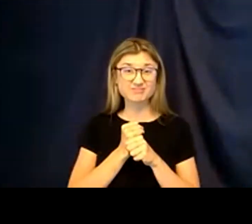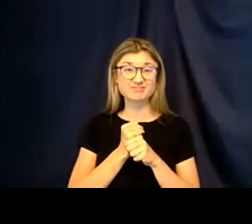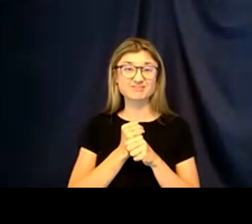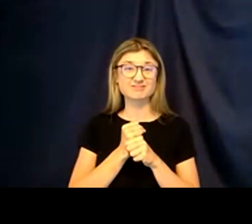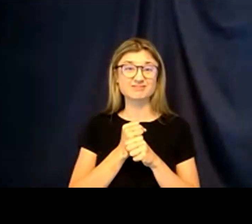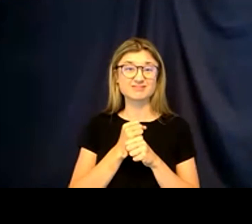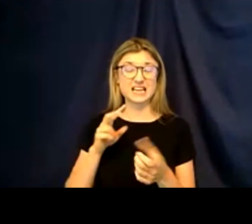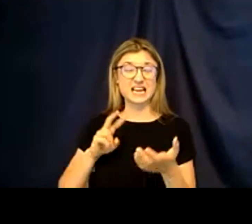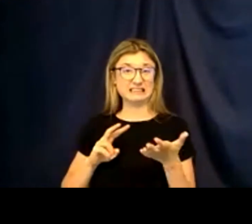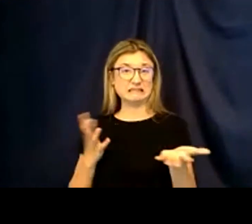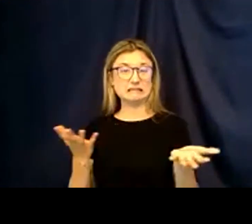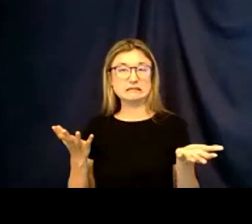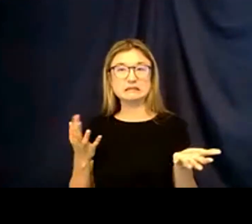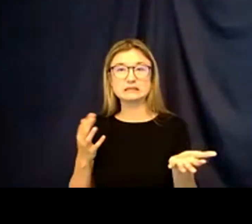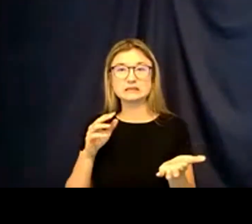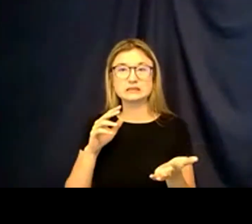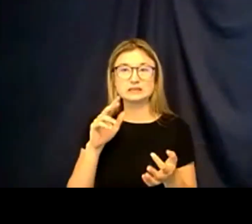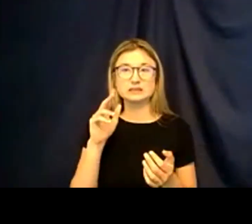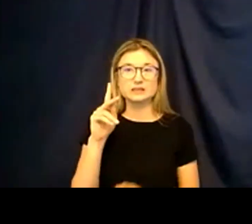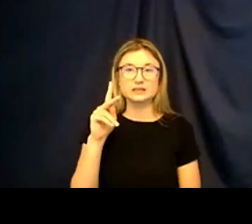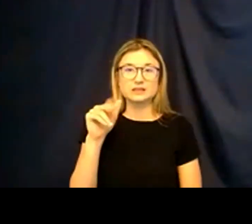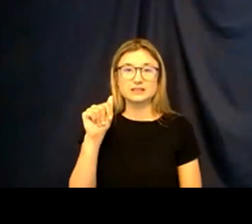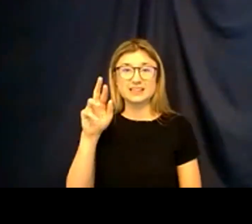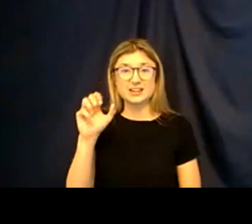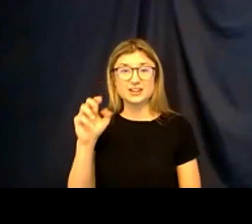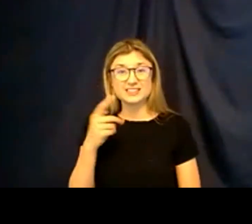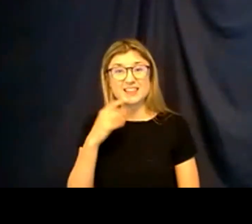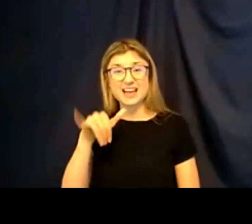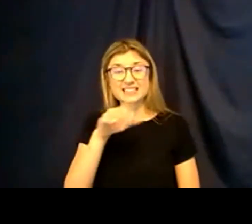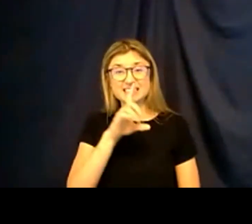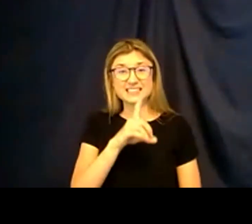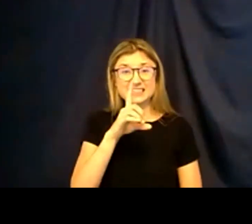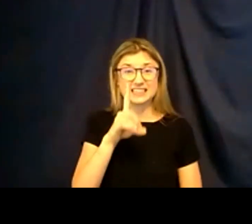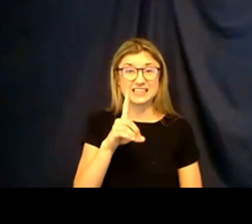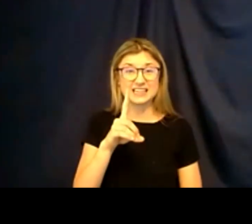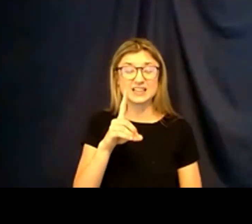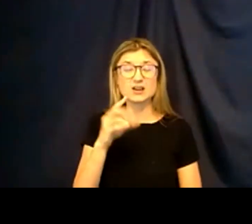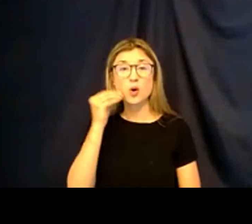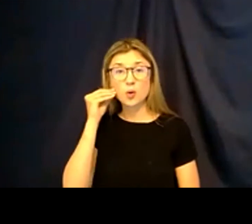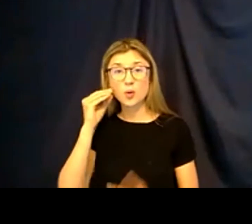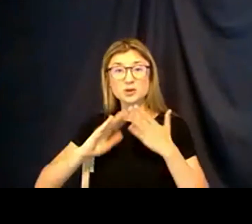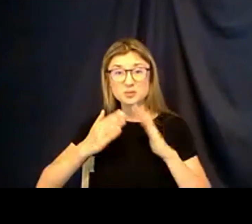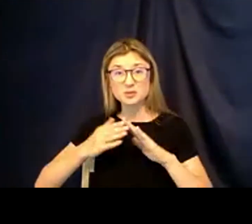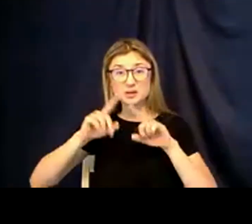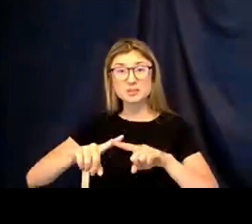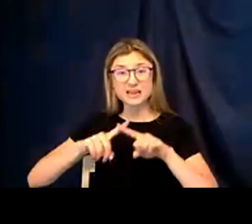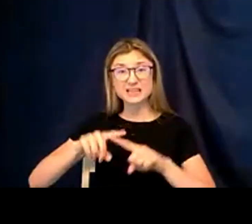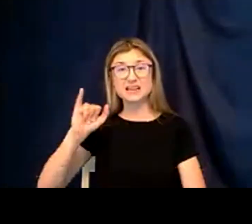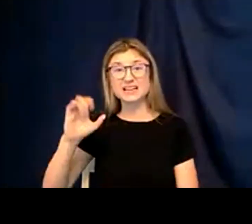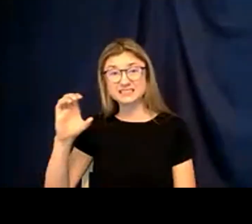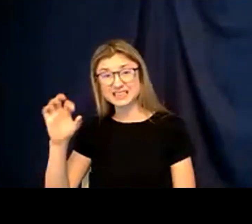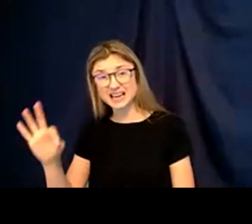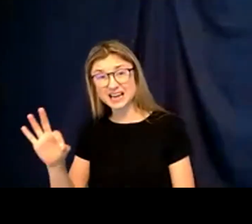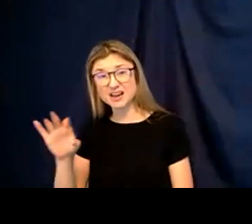DD, Yeah. home and community based in the ICFs, but not nursing homes. Yeah, that sounds like it makes